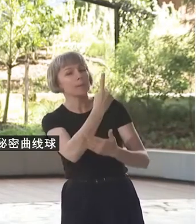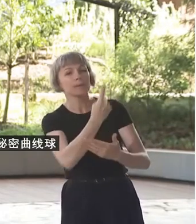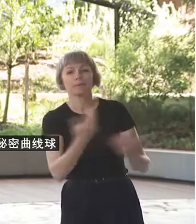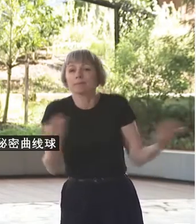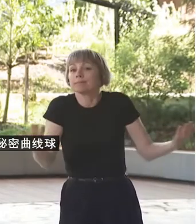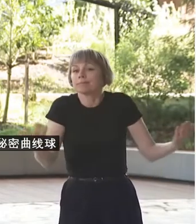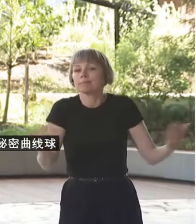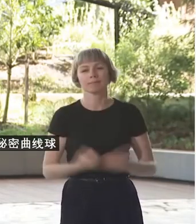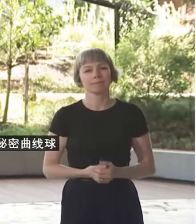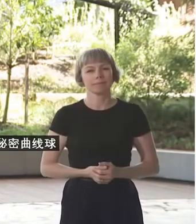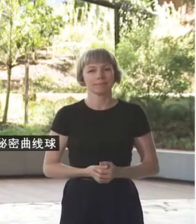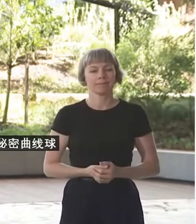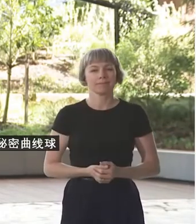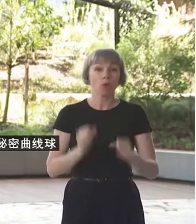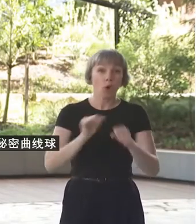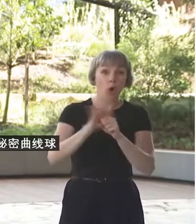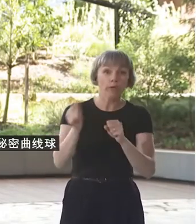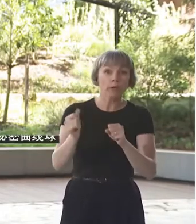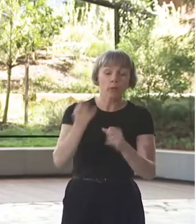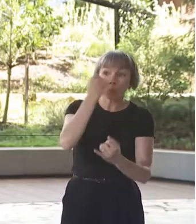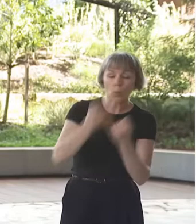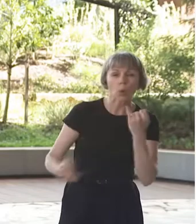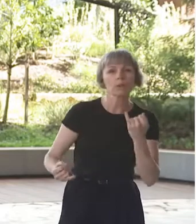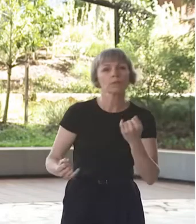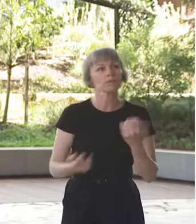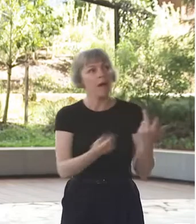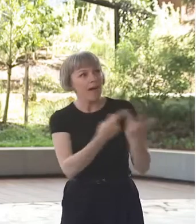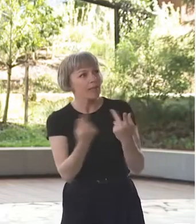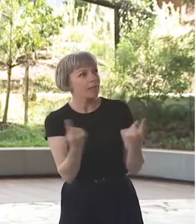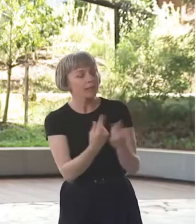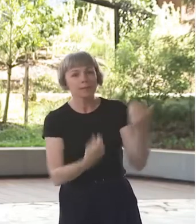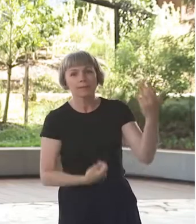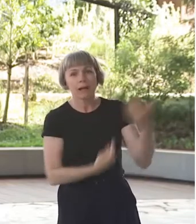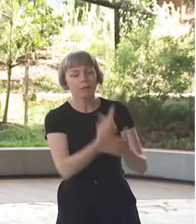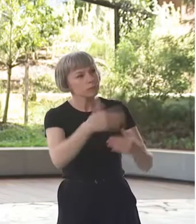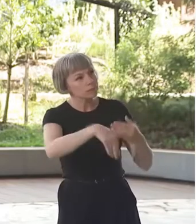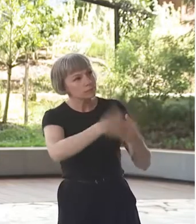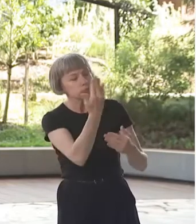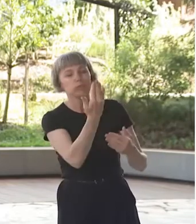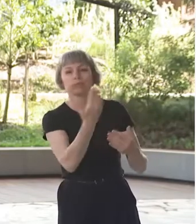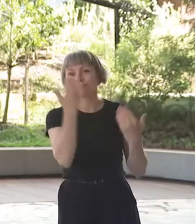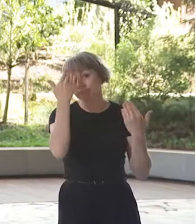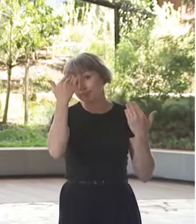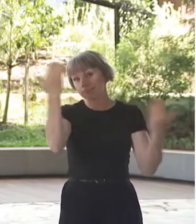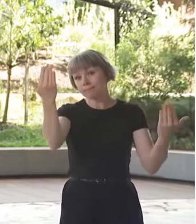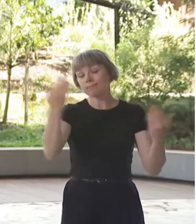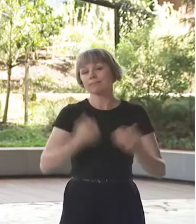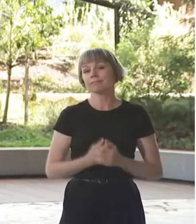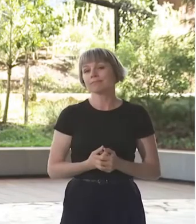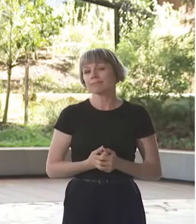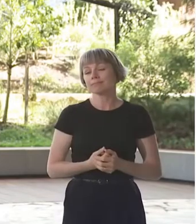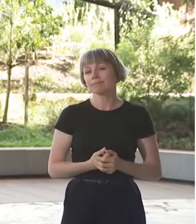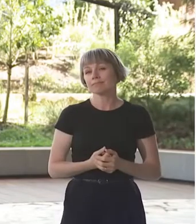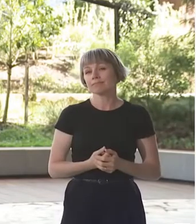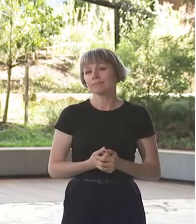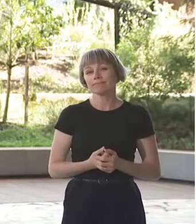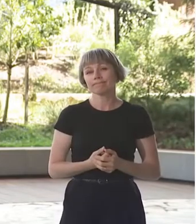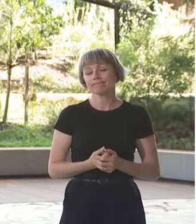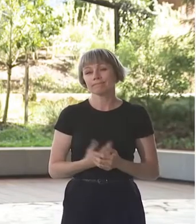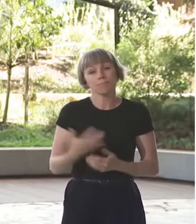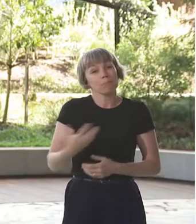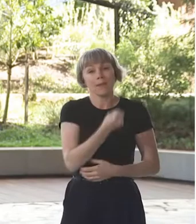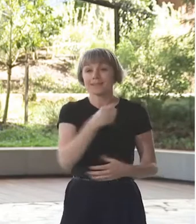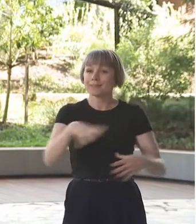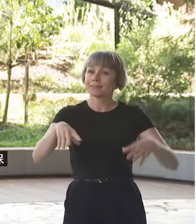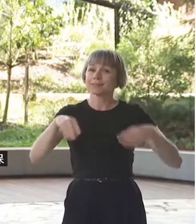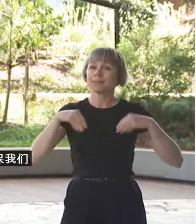in 2022 will come from? But we need to accept that this is the world that we live in, and